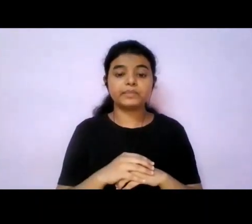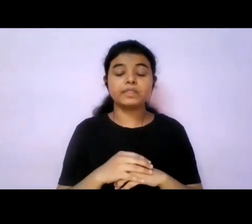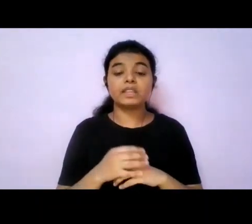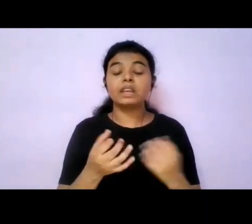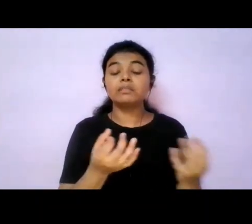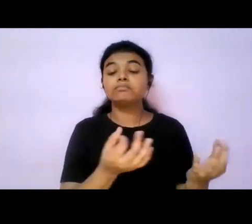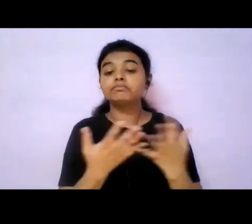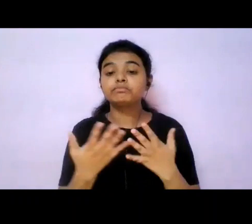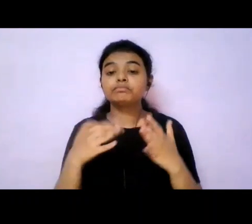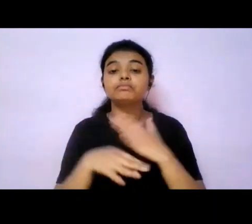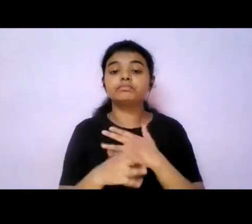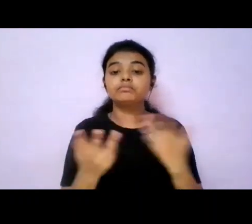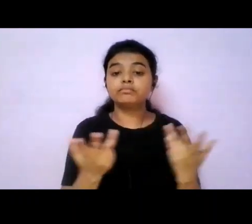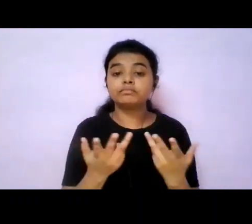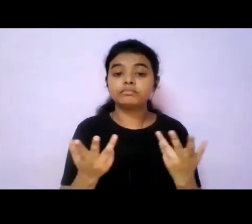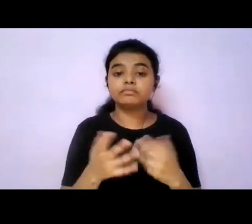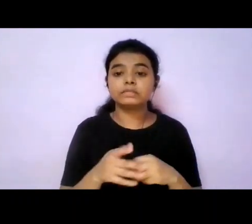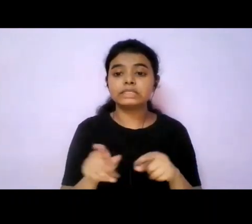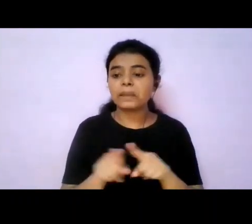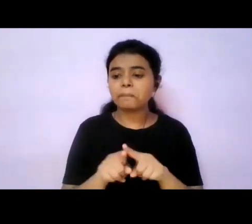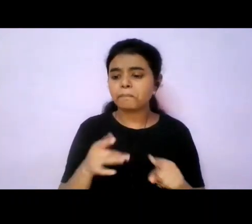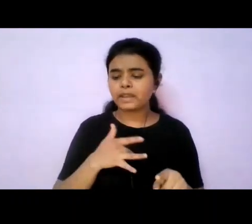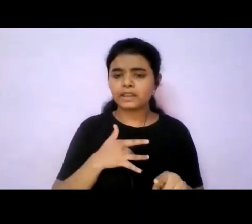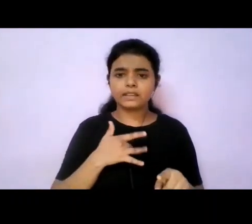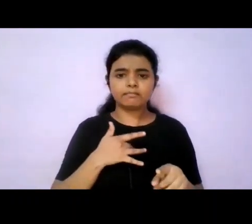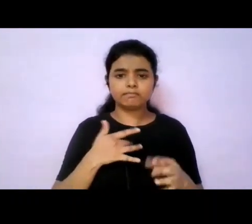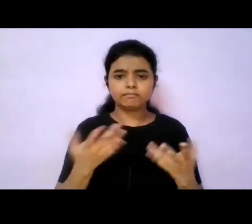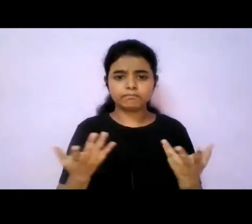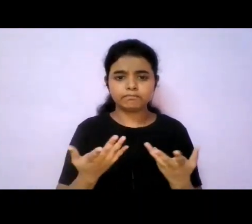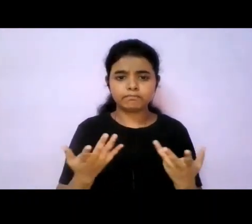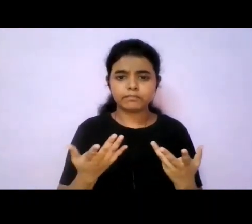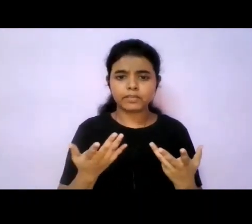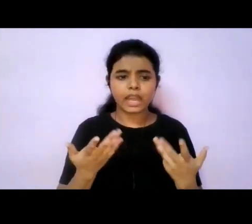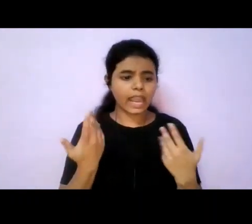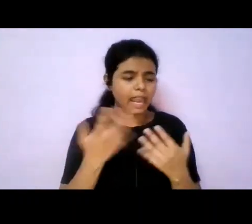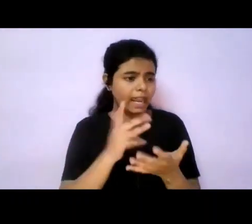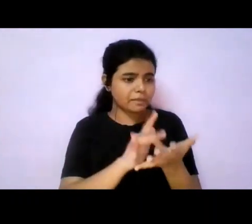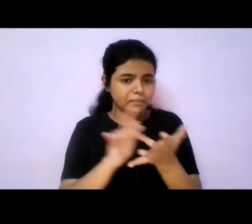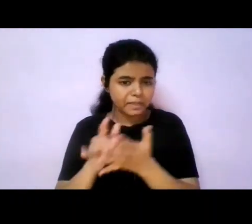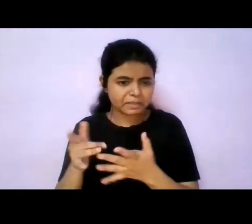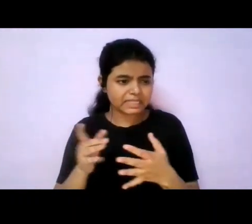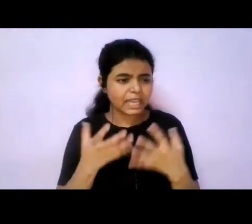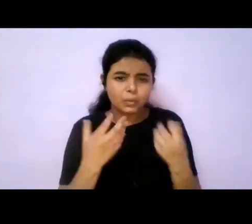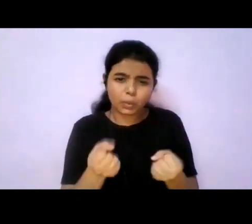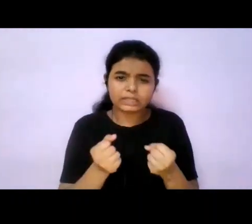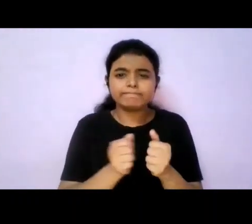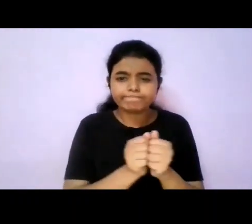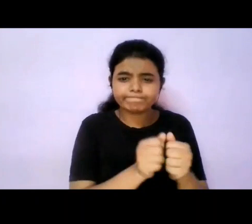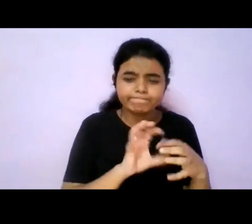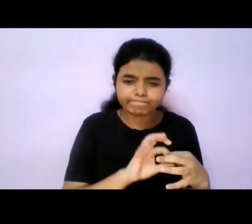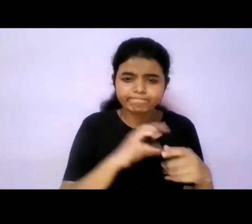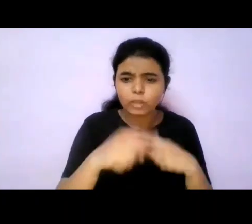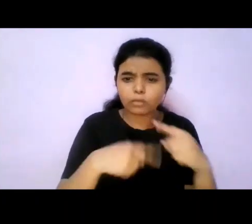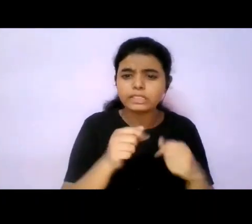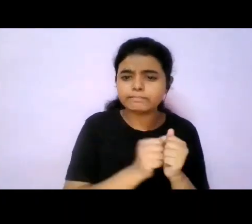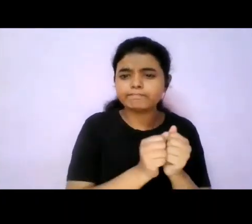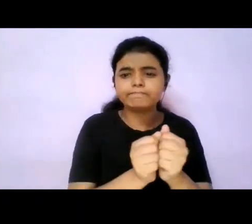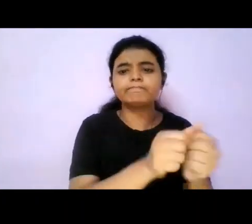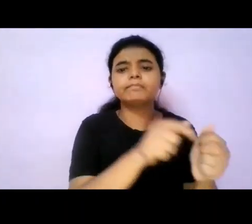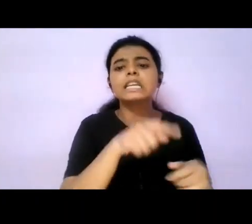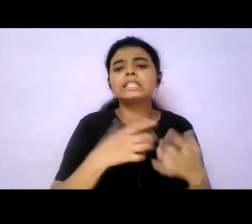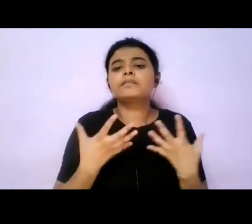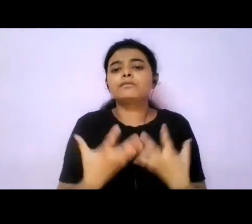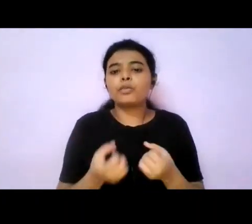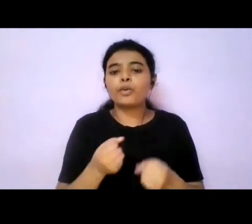towards propinquity, that is the state of being close to others. This, I think, is a desire for what